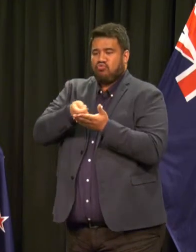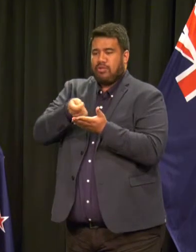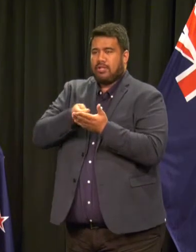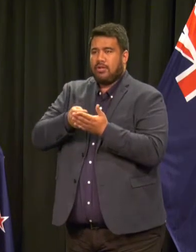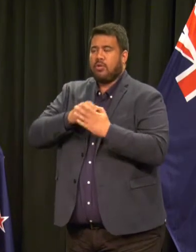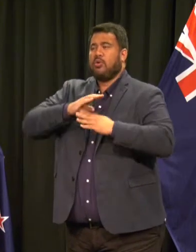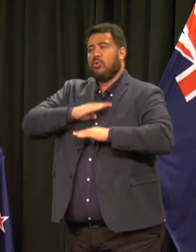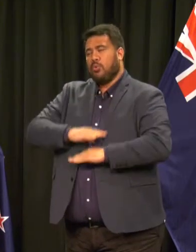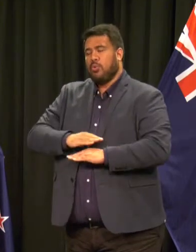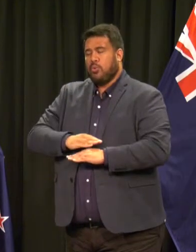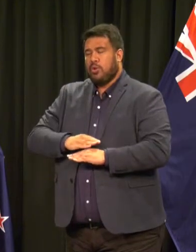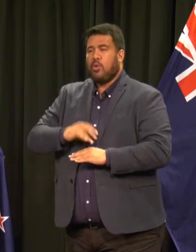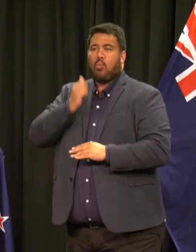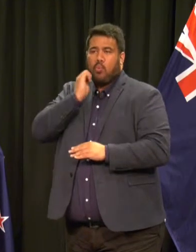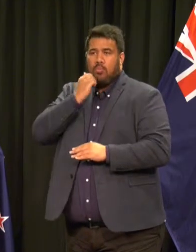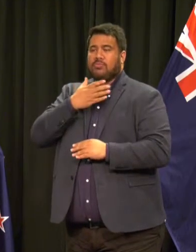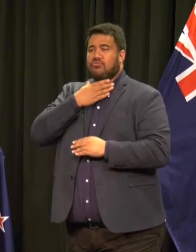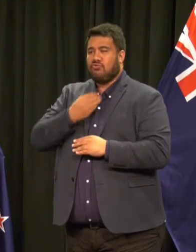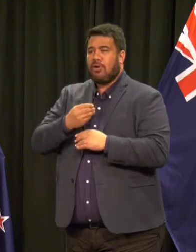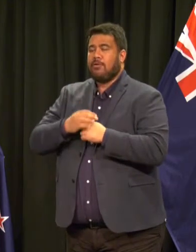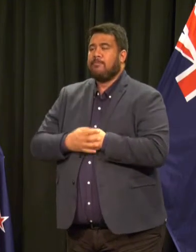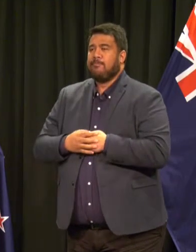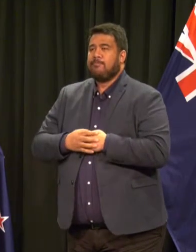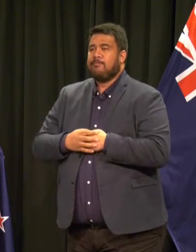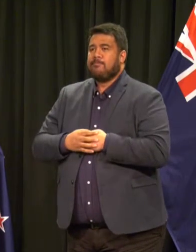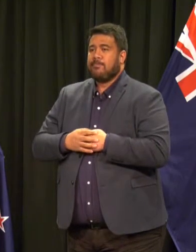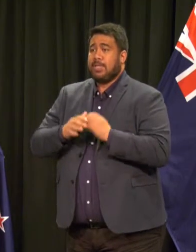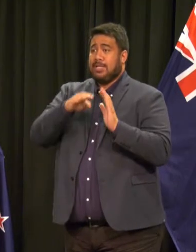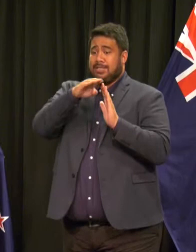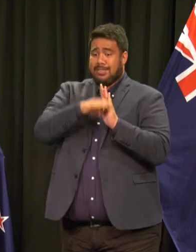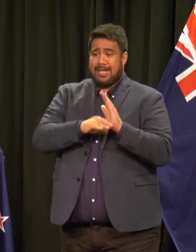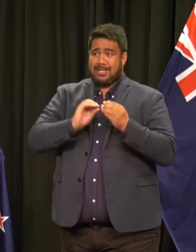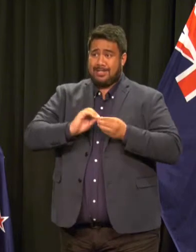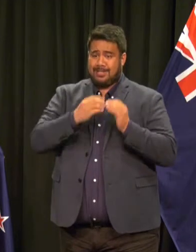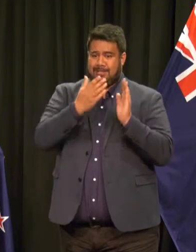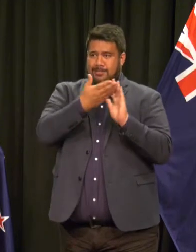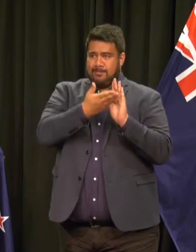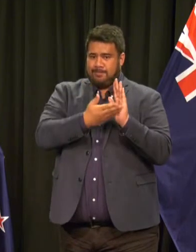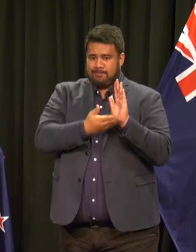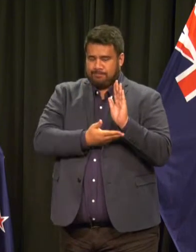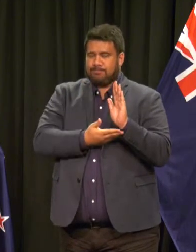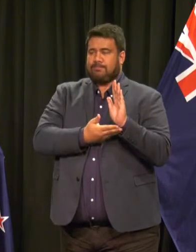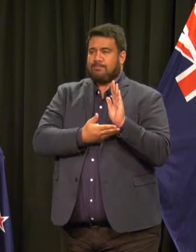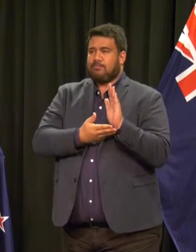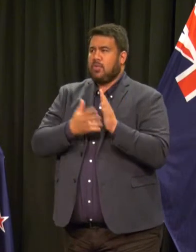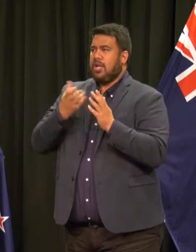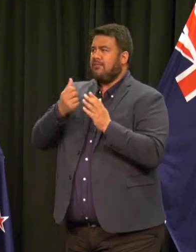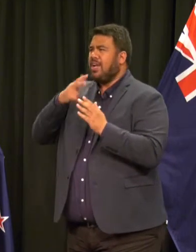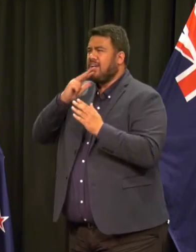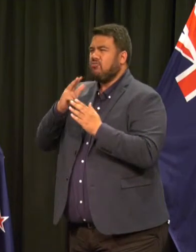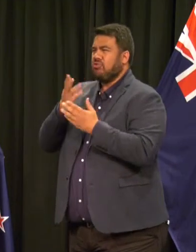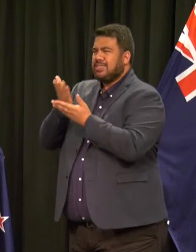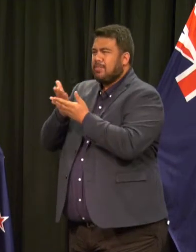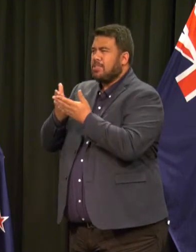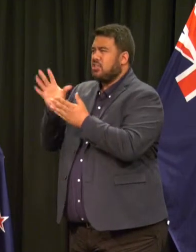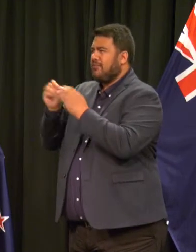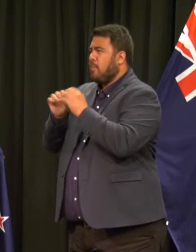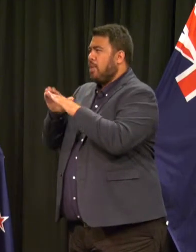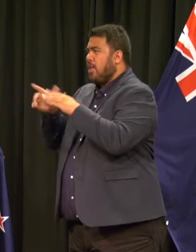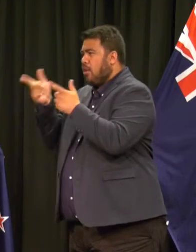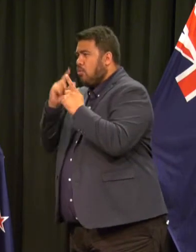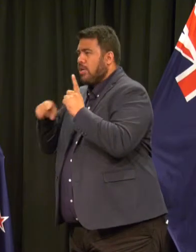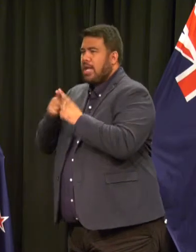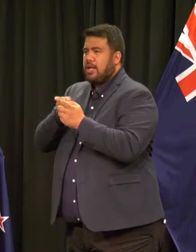drier. In setting these standards, we took into consideration almost 800 submissions reflecting the views of landlords and of